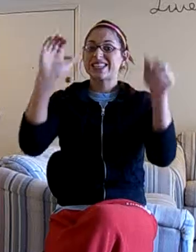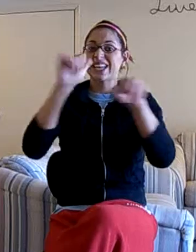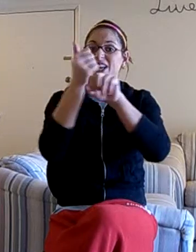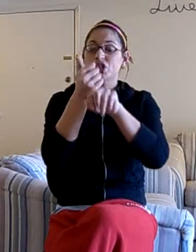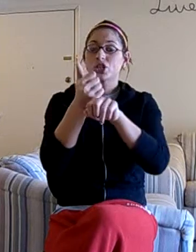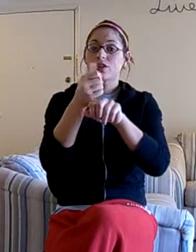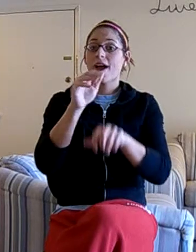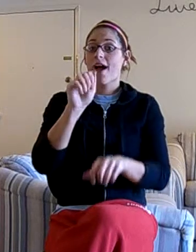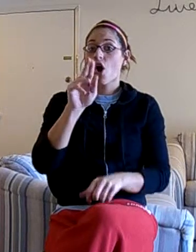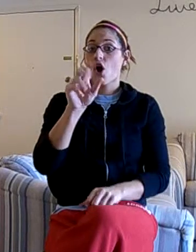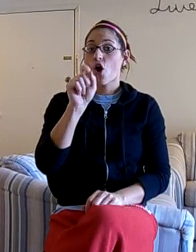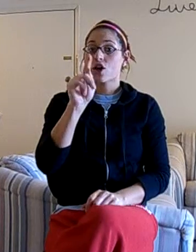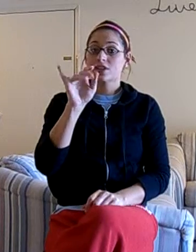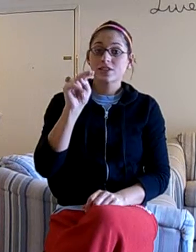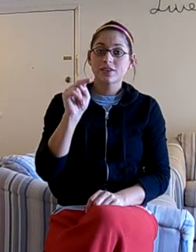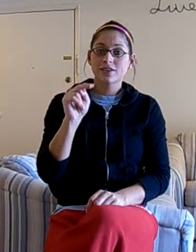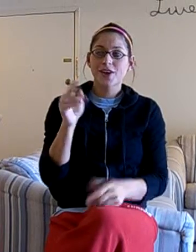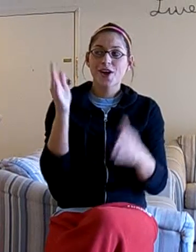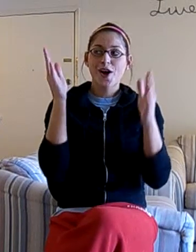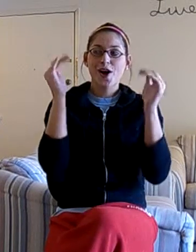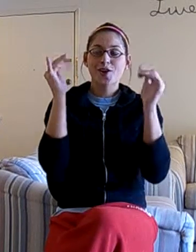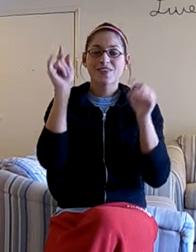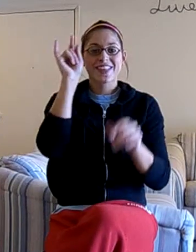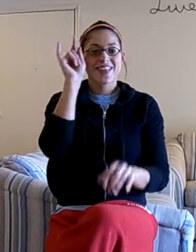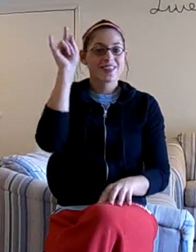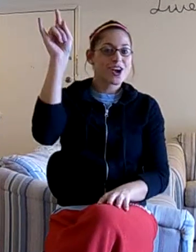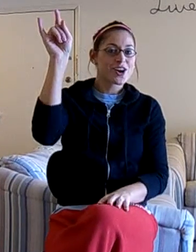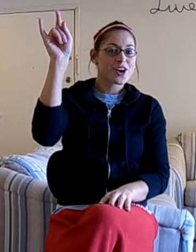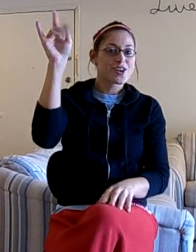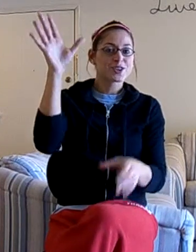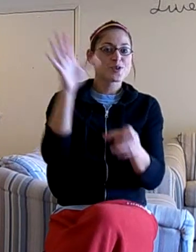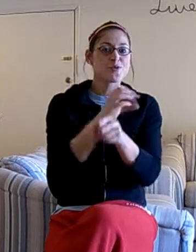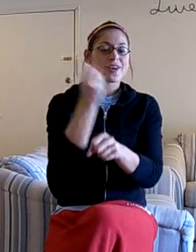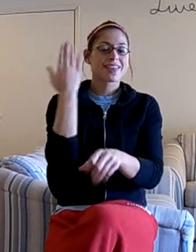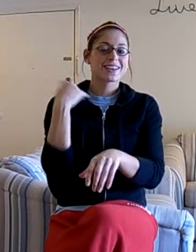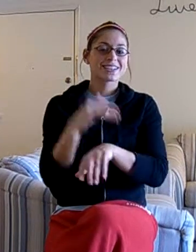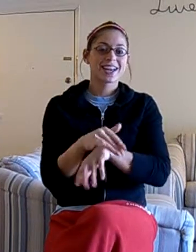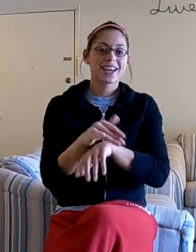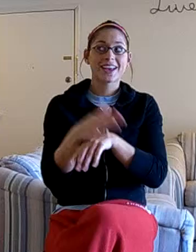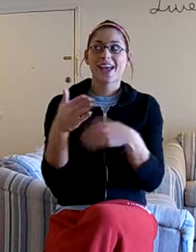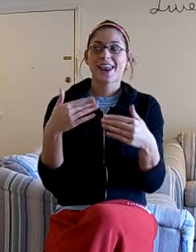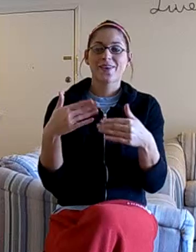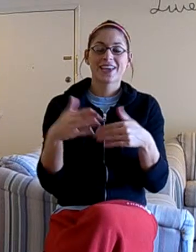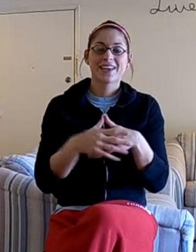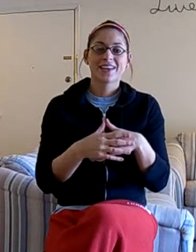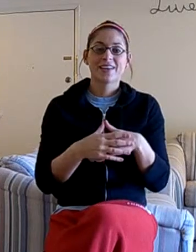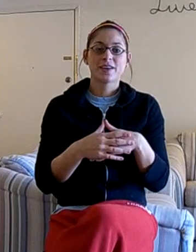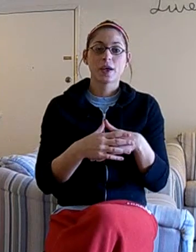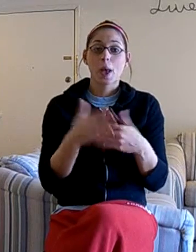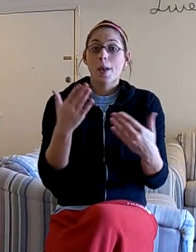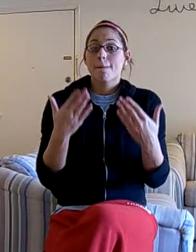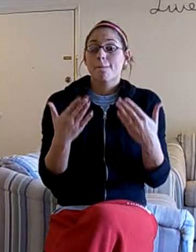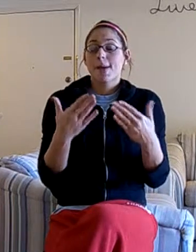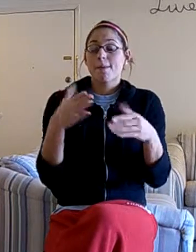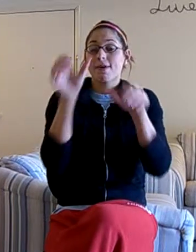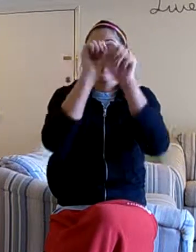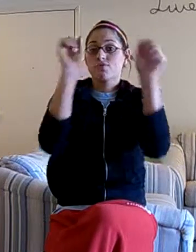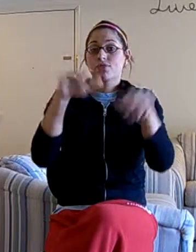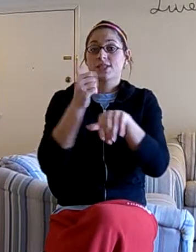Austin. Hopefully the Longhorns won last night. Anyway, maybe there's a seismograph station in Austin,